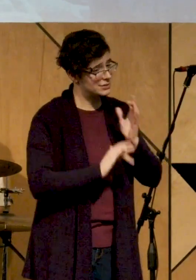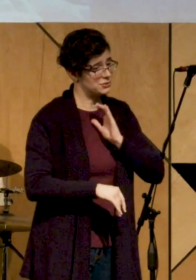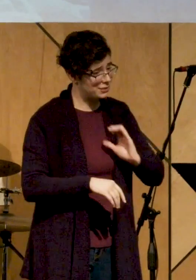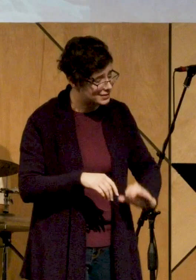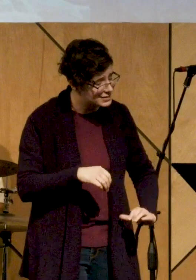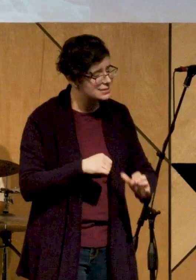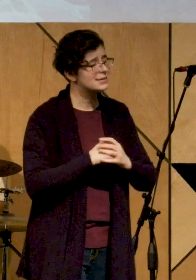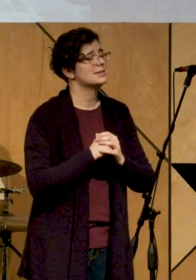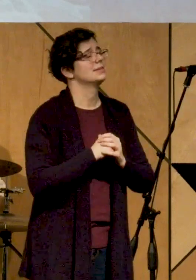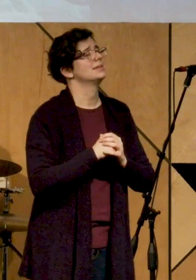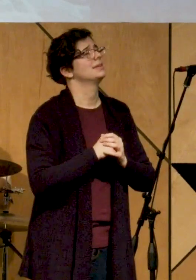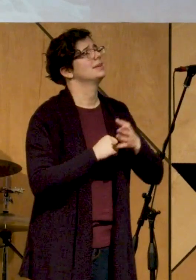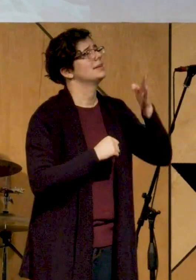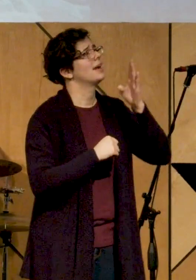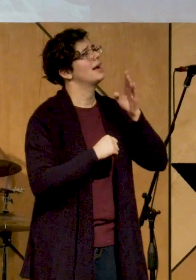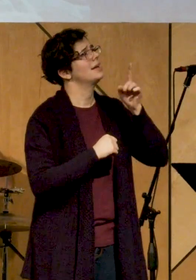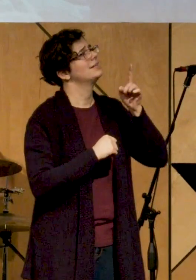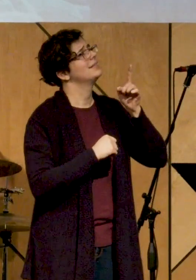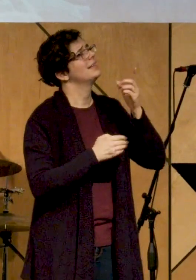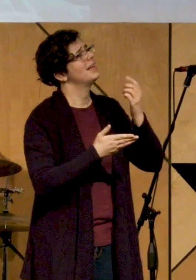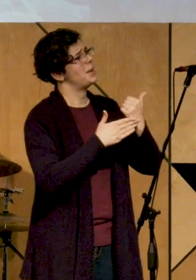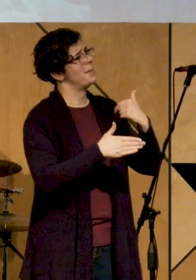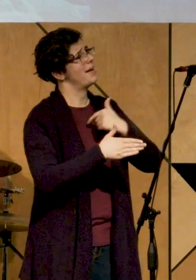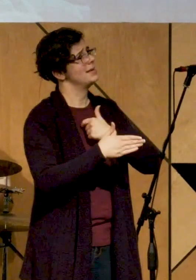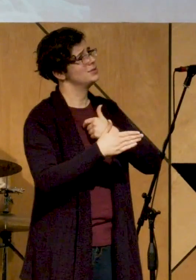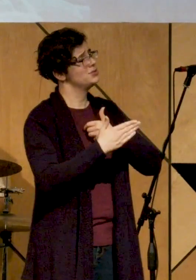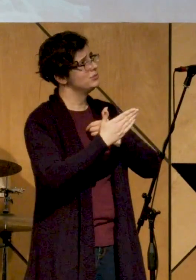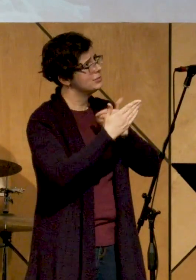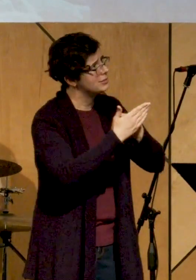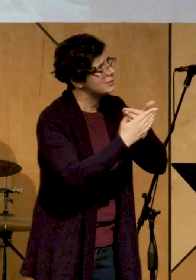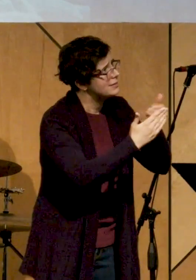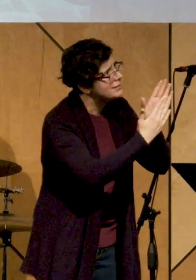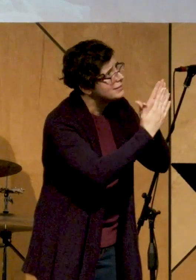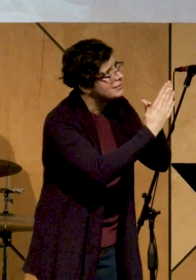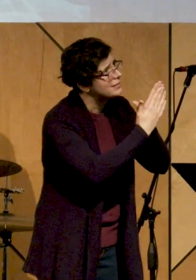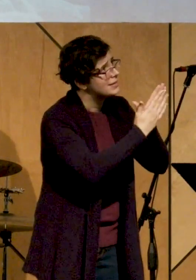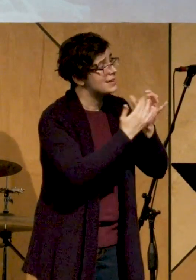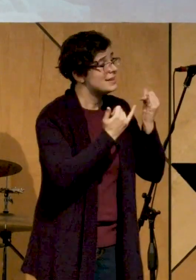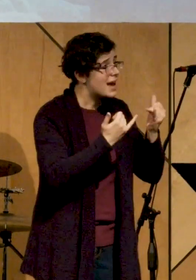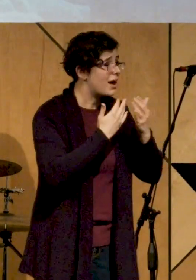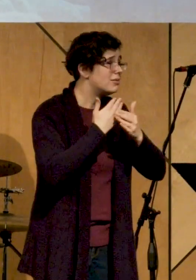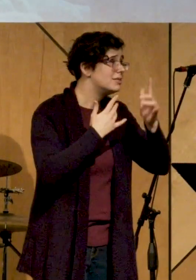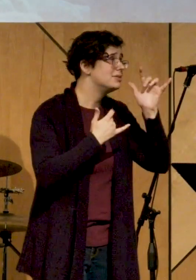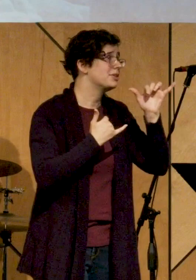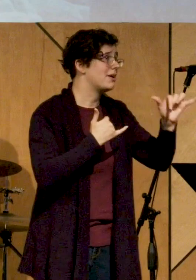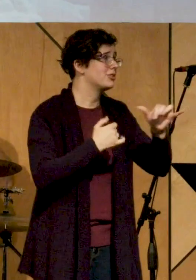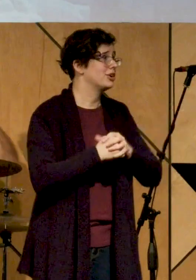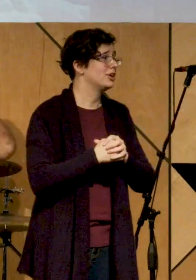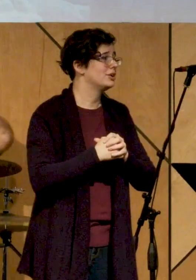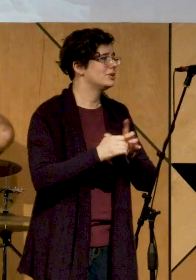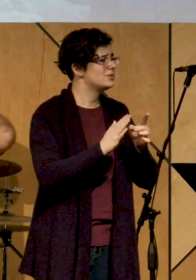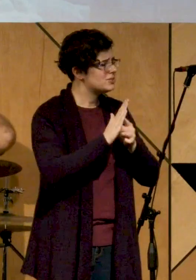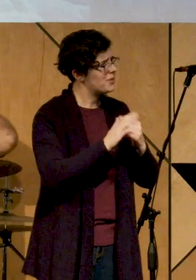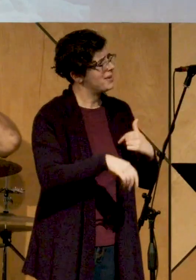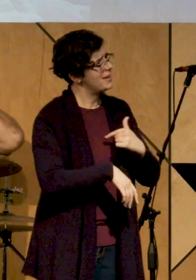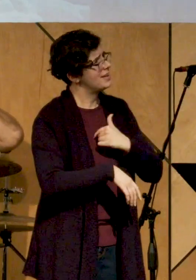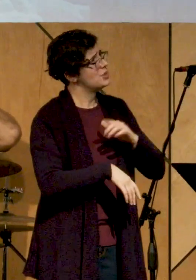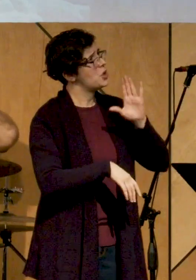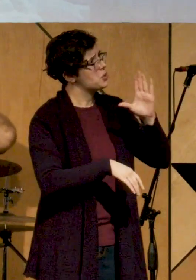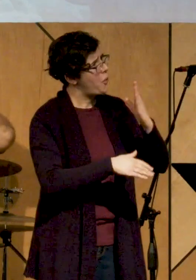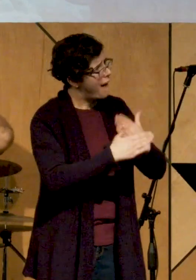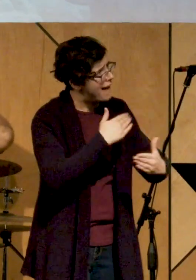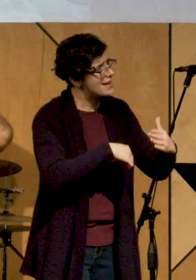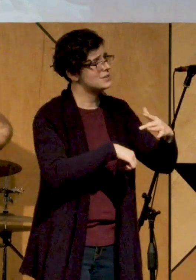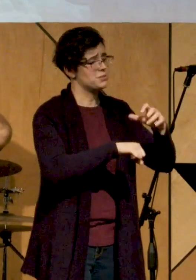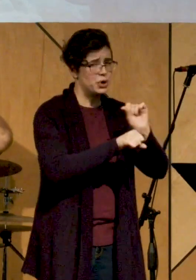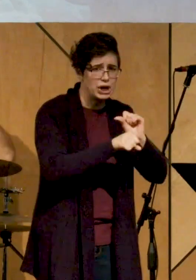God, would you draw us closer to him now and forever? Would you show us your hand